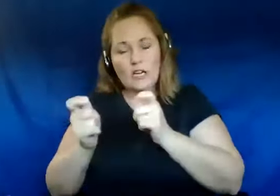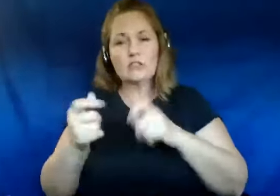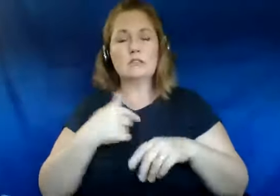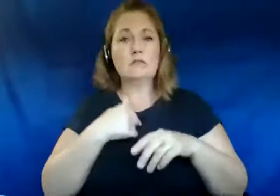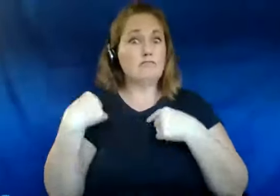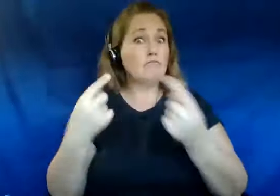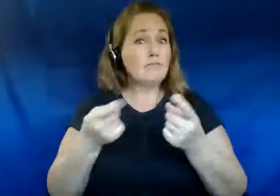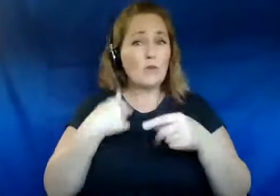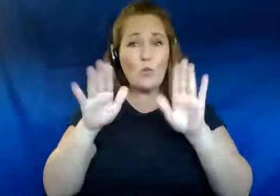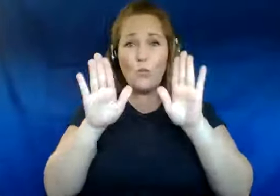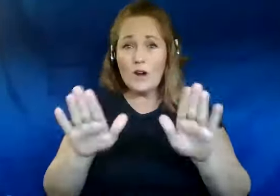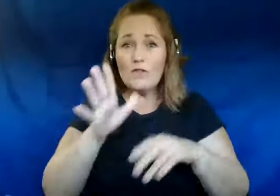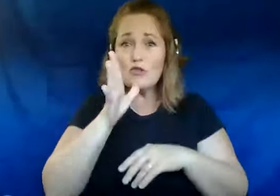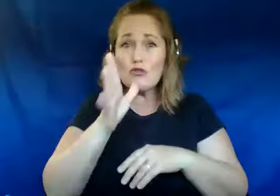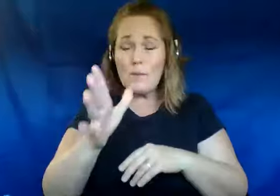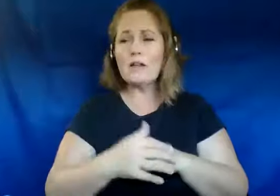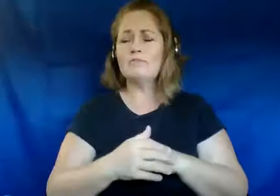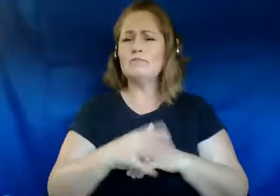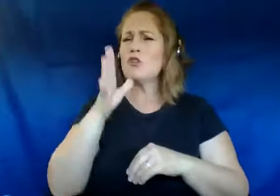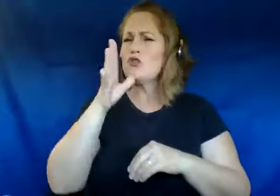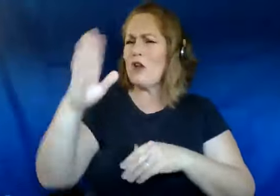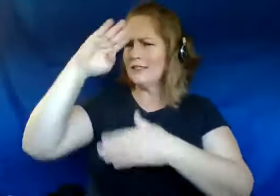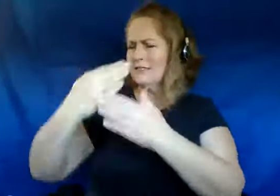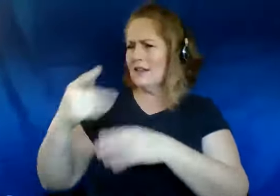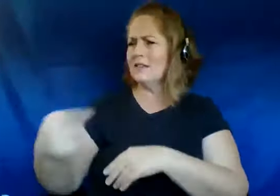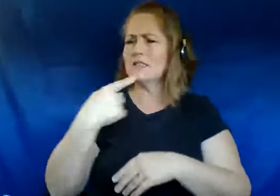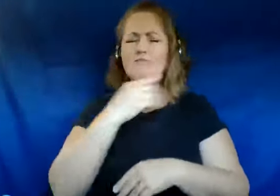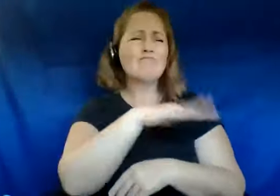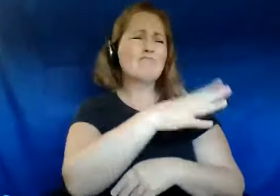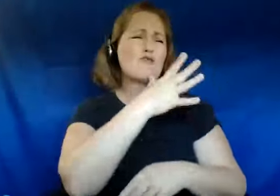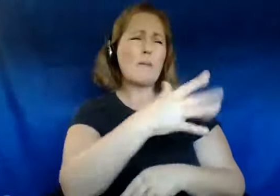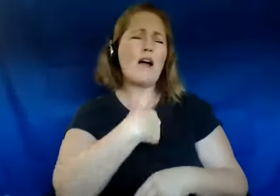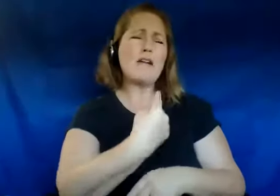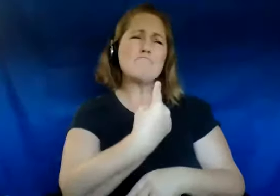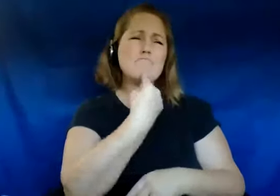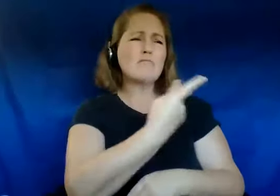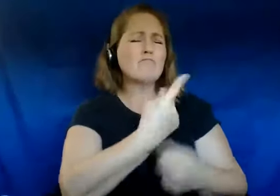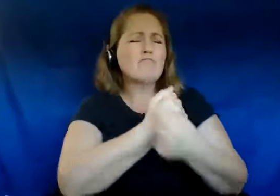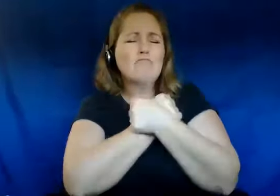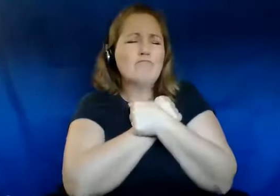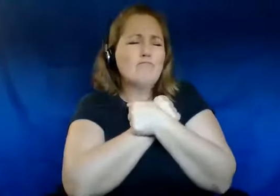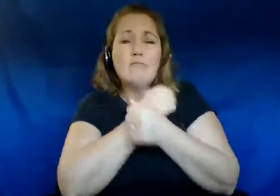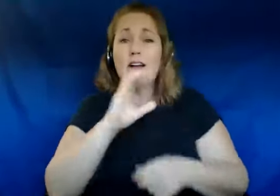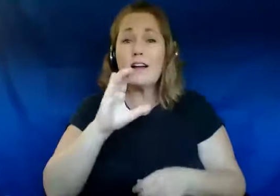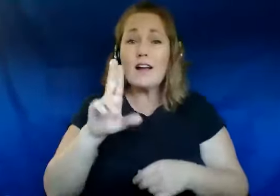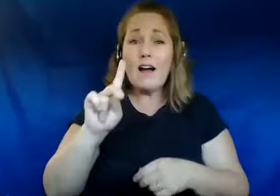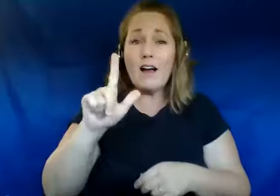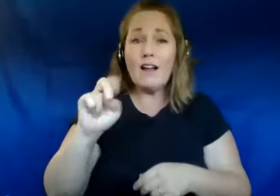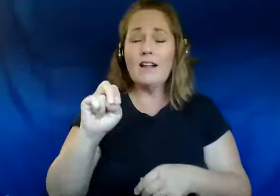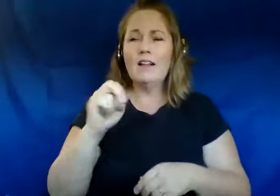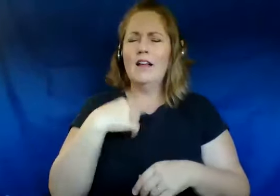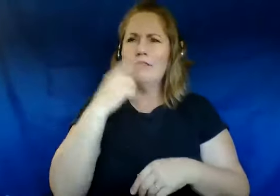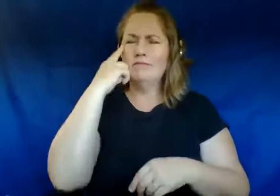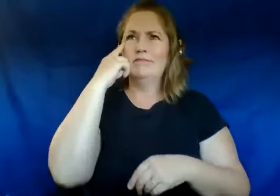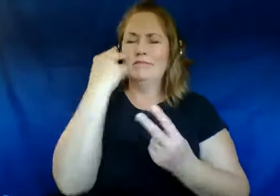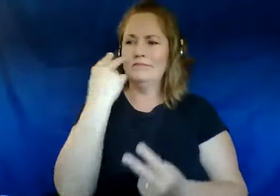one of my grandsons said, "Grandma, I just miss our cuddles." And it's just been, I look back